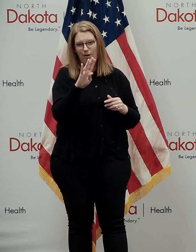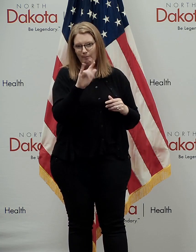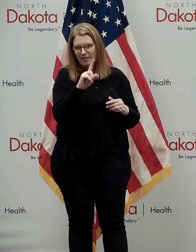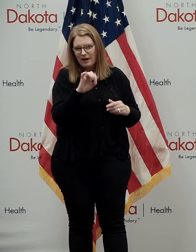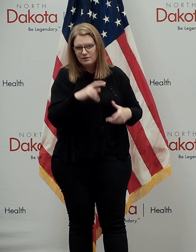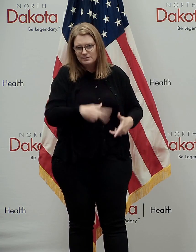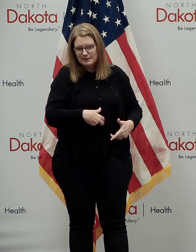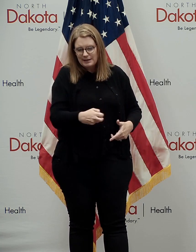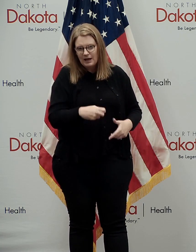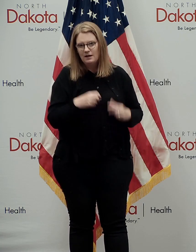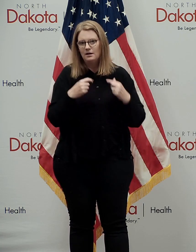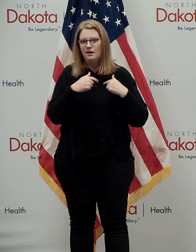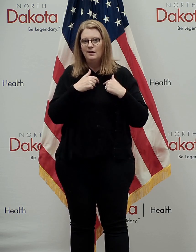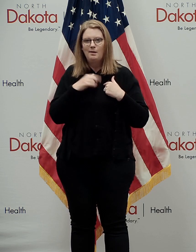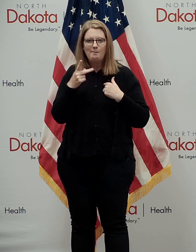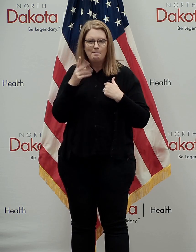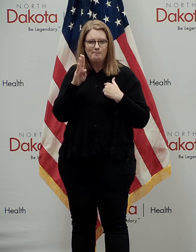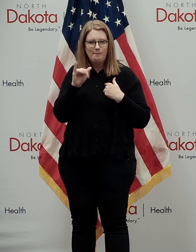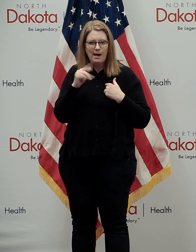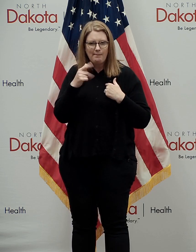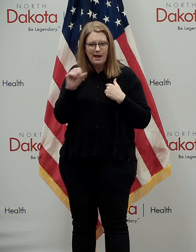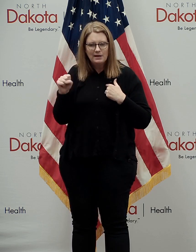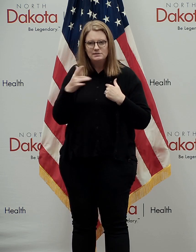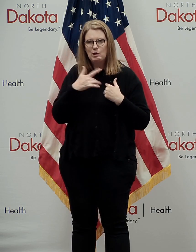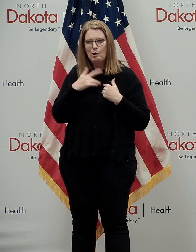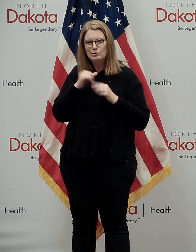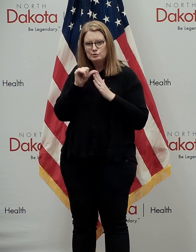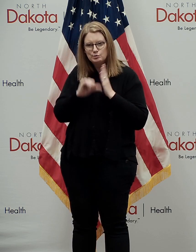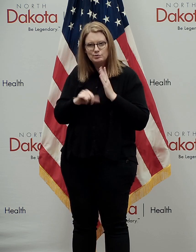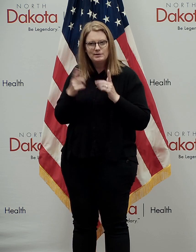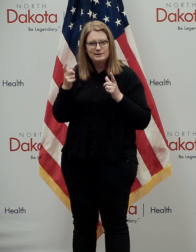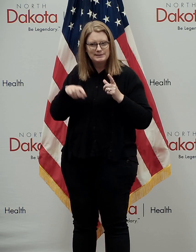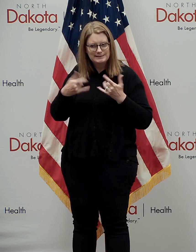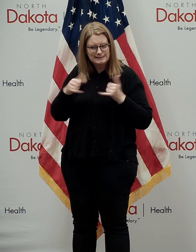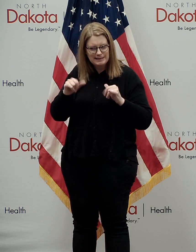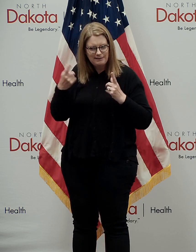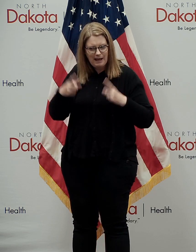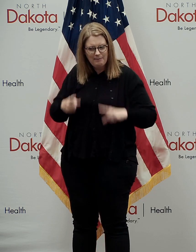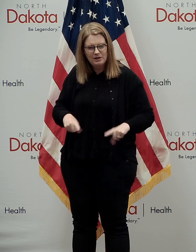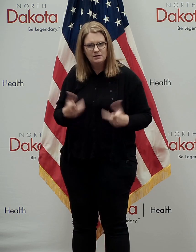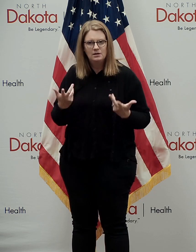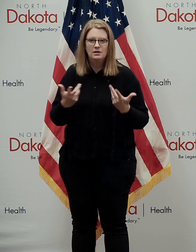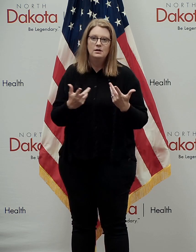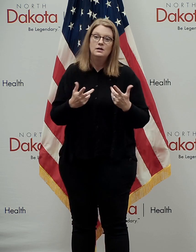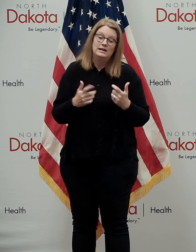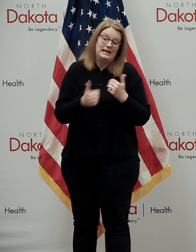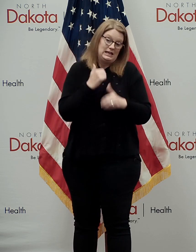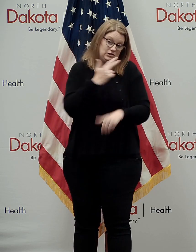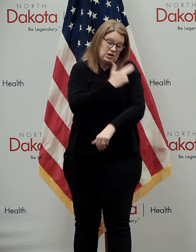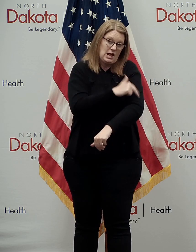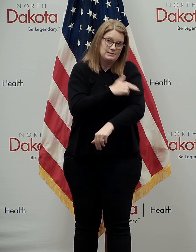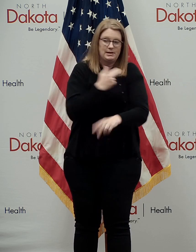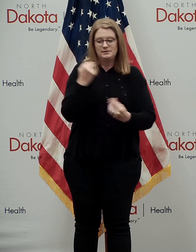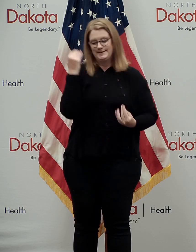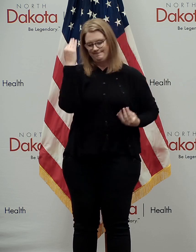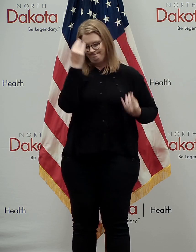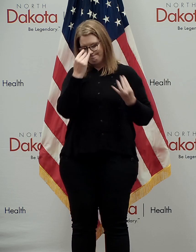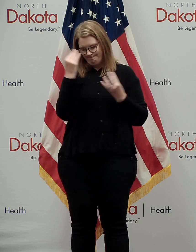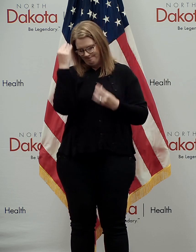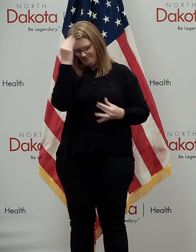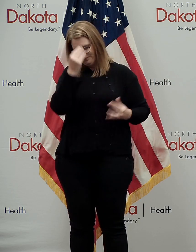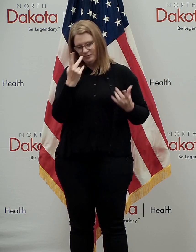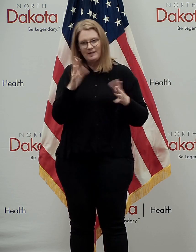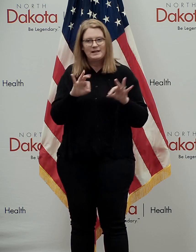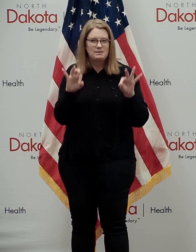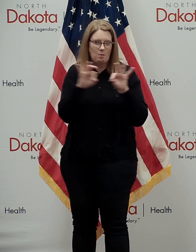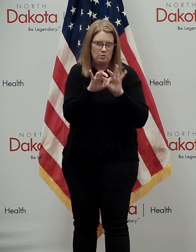out, bypasses need to be performed, heart surgeries need to be done. There are capabilities and flexibility that each hospital has to take into consideration, and that's